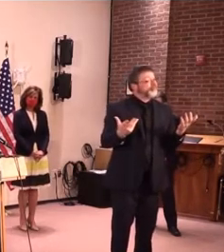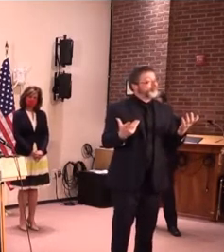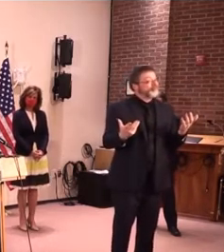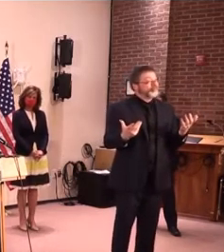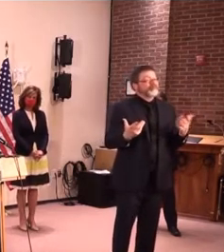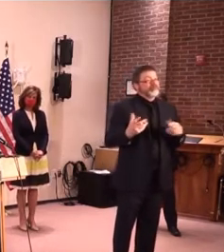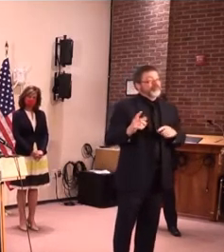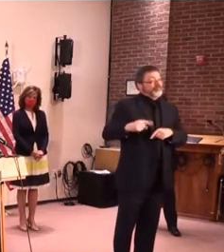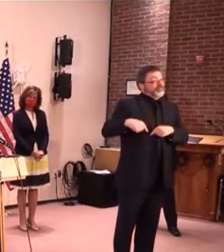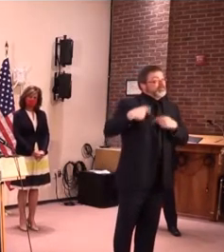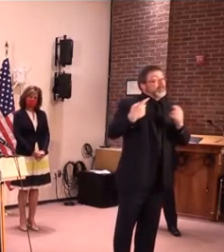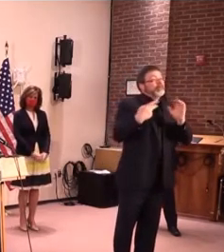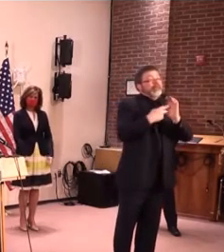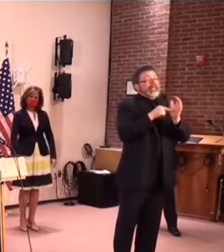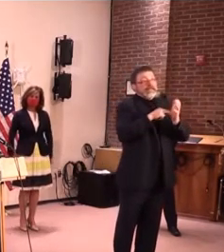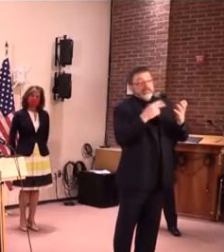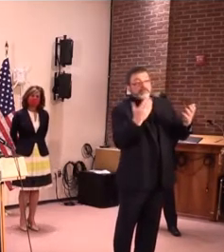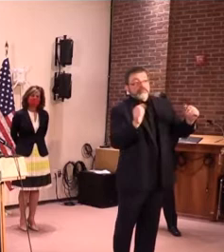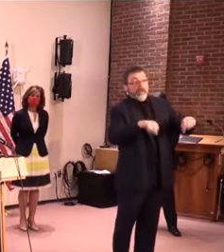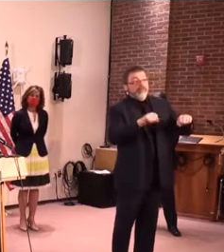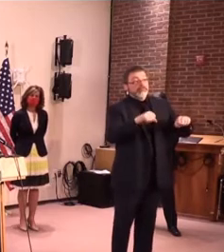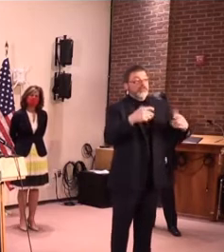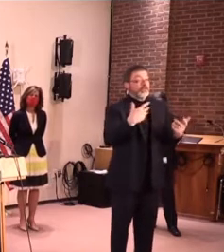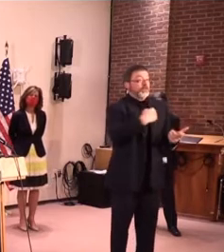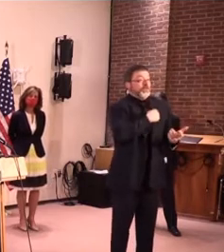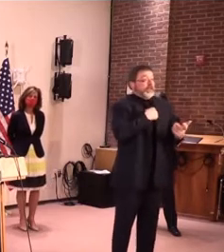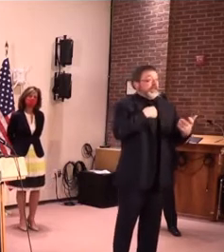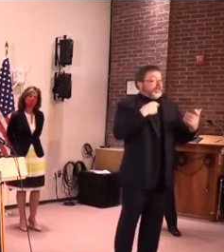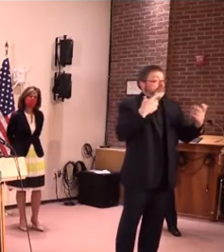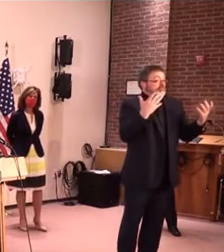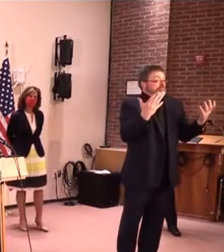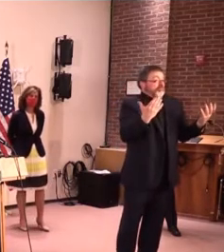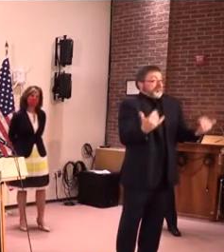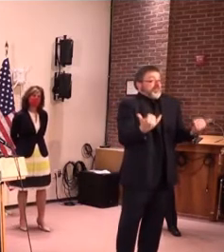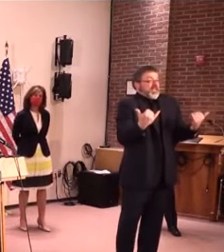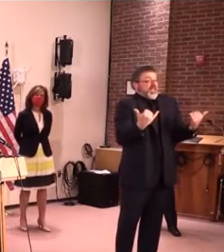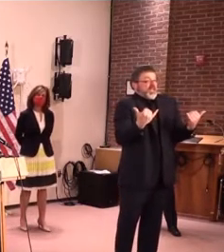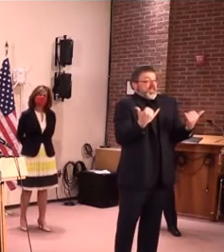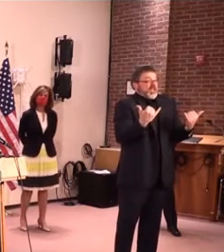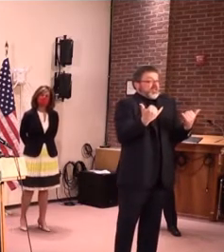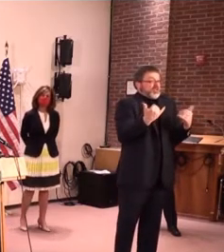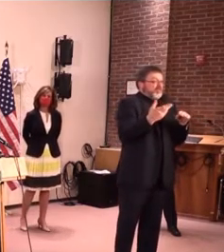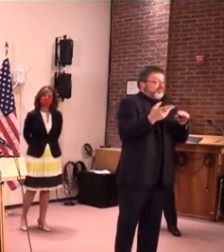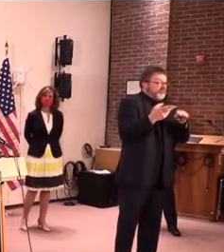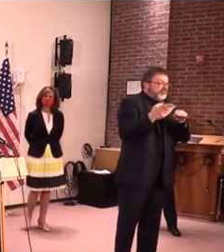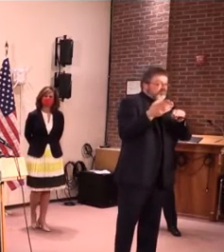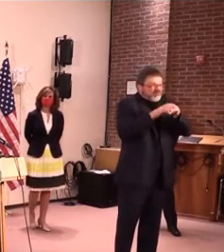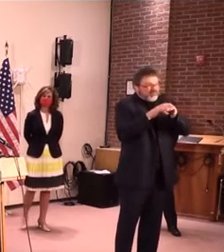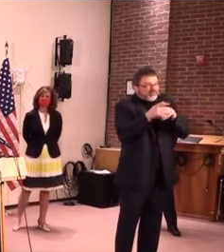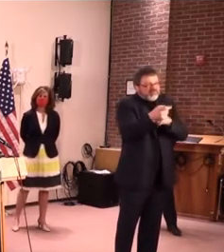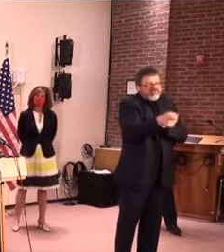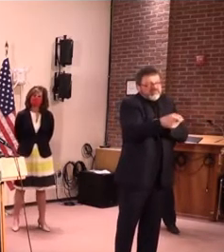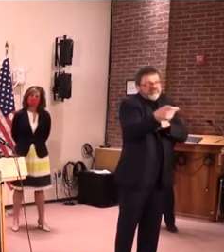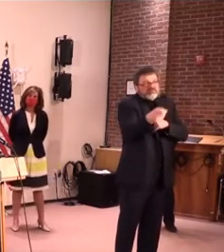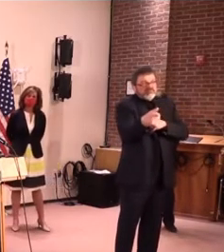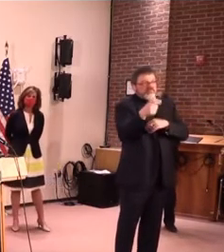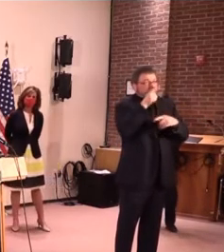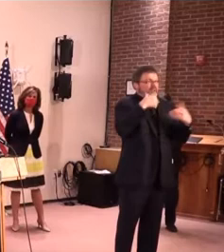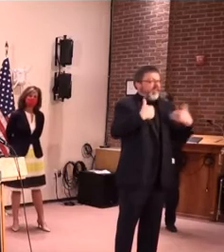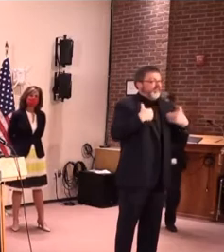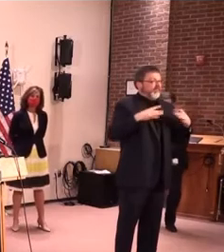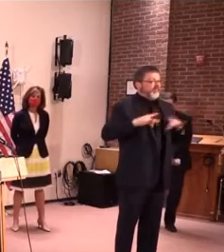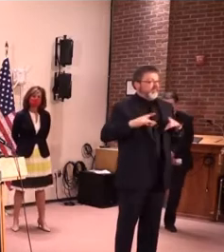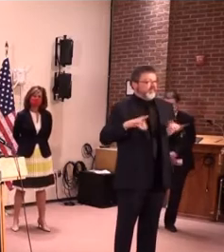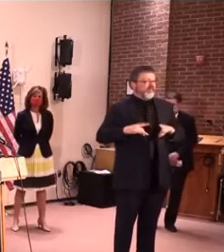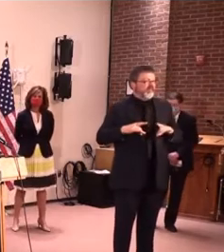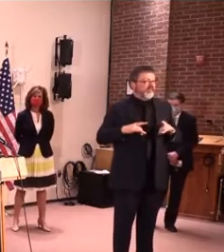in a fraction of a percent positivity. Mm-hmm. So it would have really had very little impact on the data that people see from day